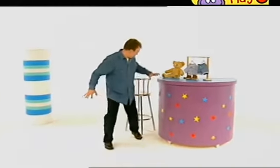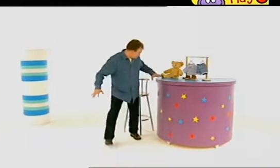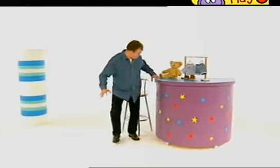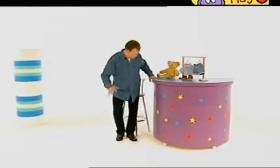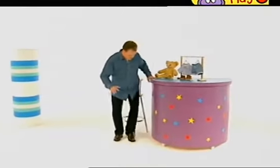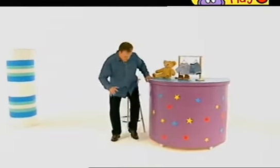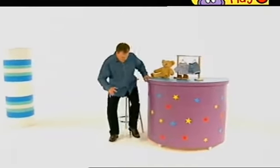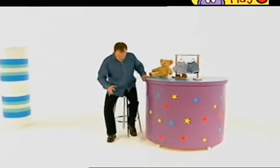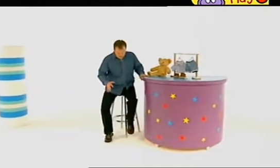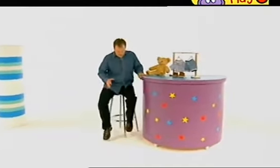and